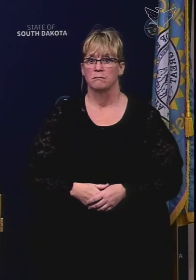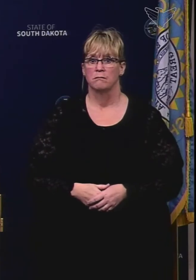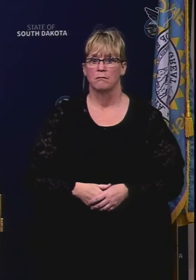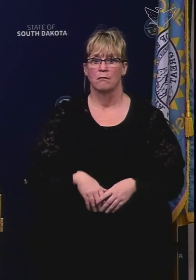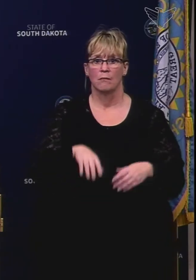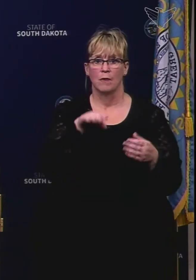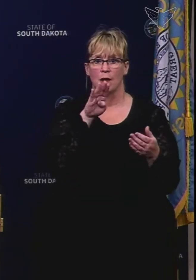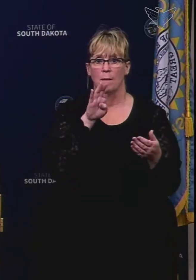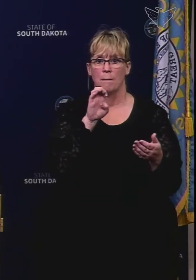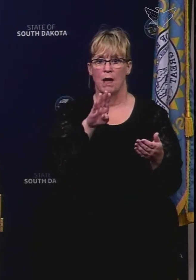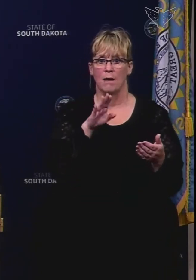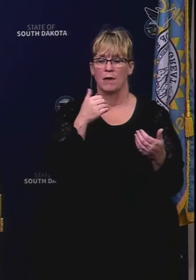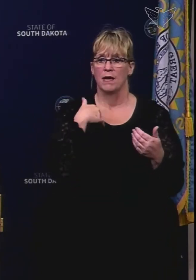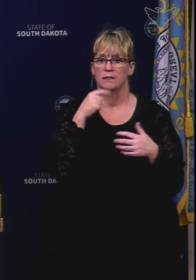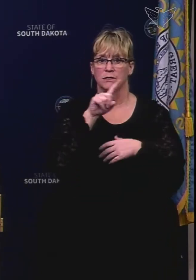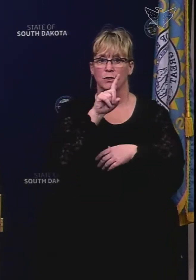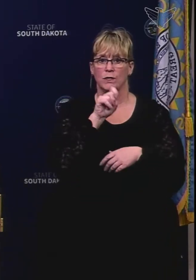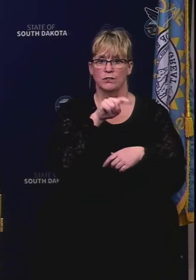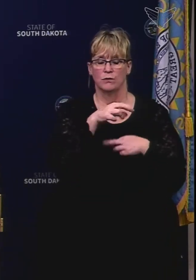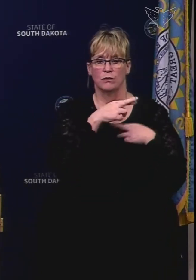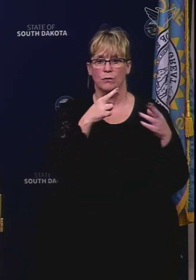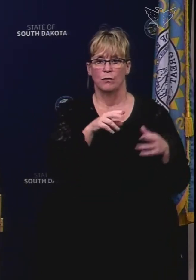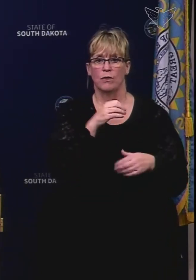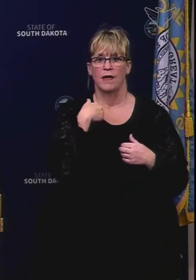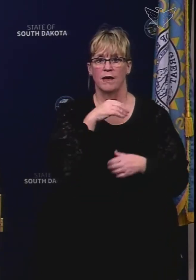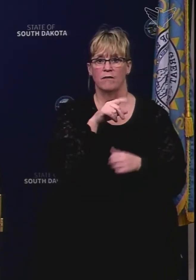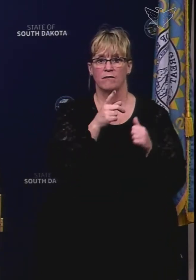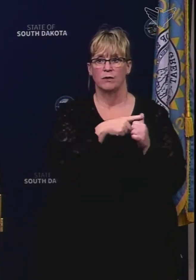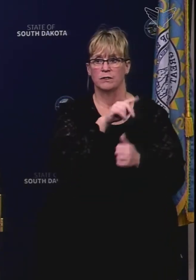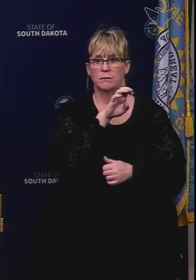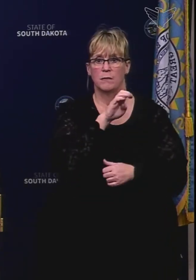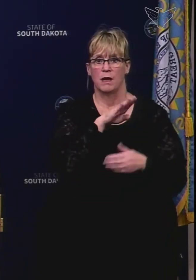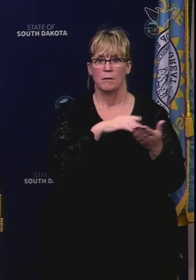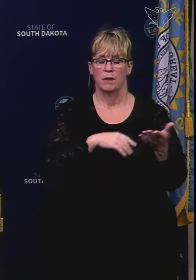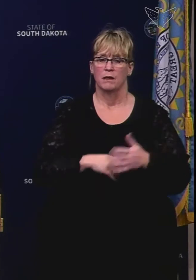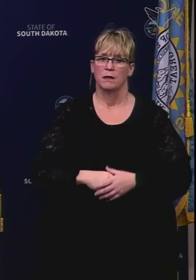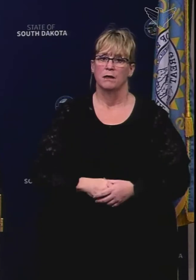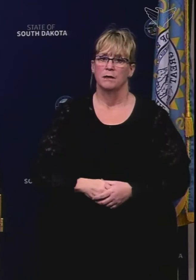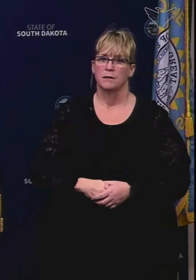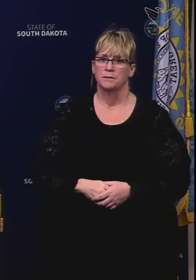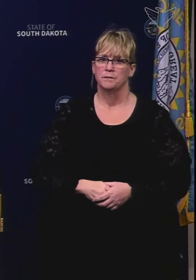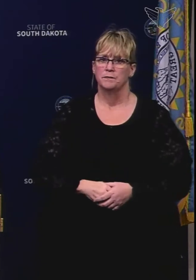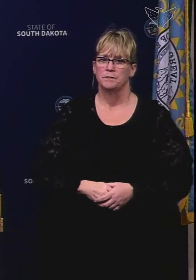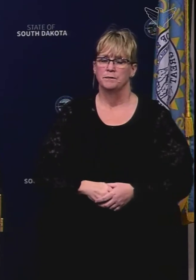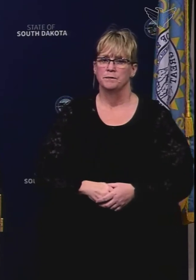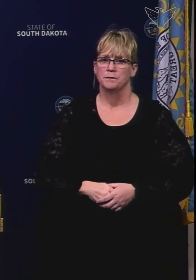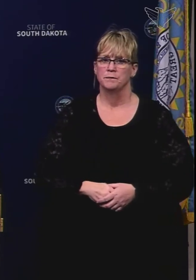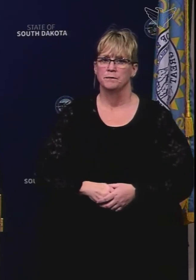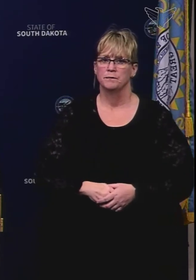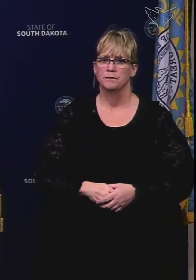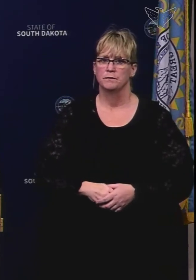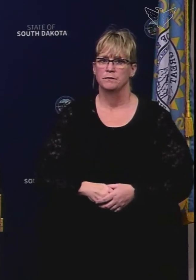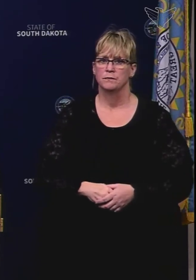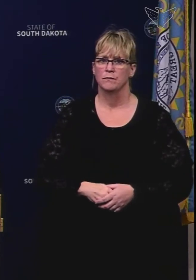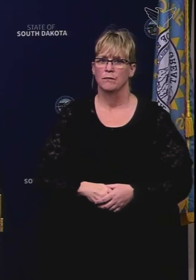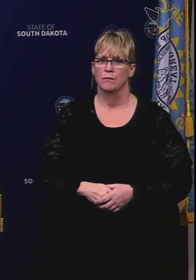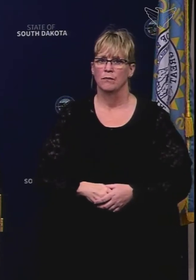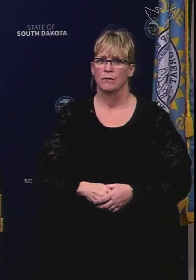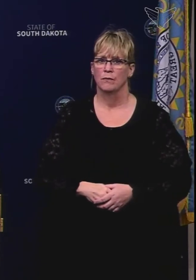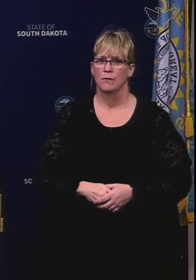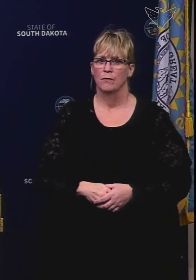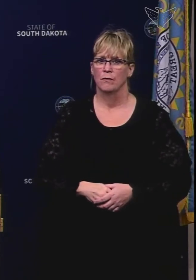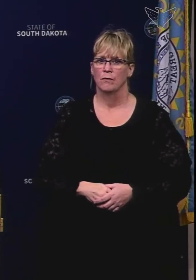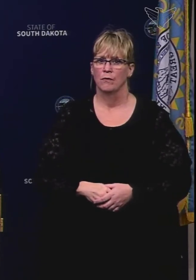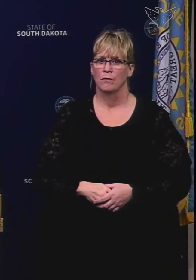Bob has a question here in the room, so we'll go to Bob first. Governor Bob Mercer, Keloland. What kind